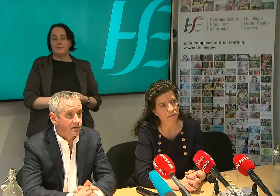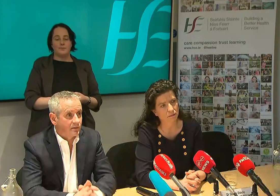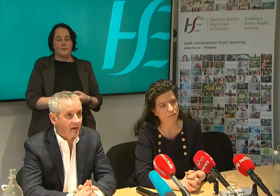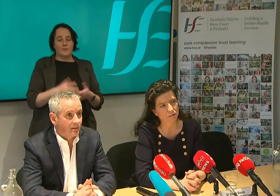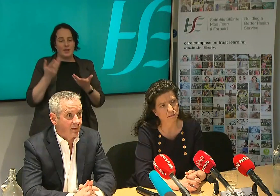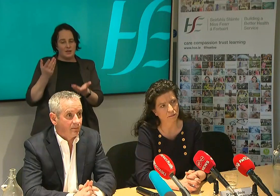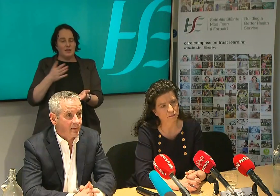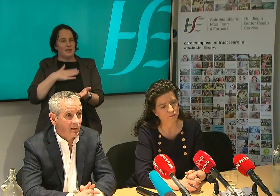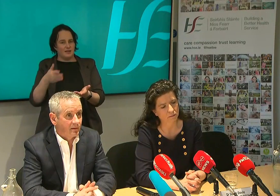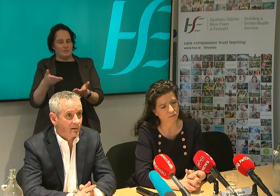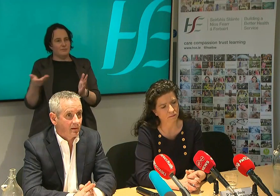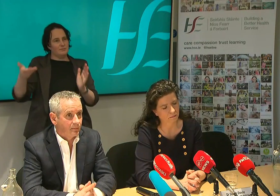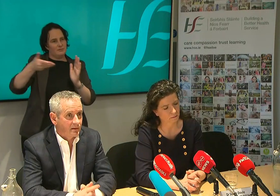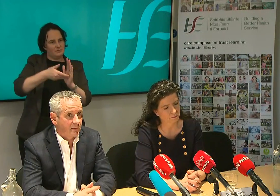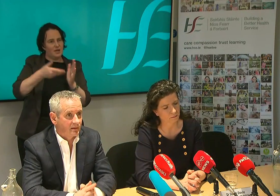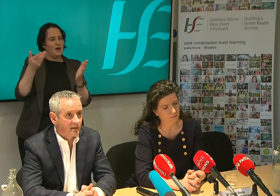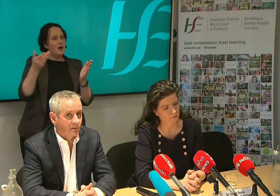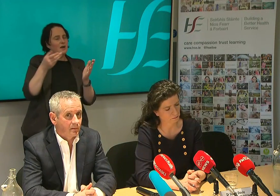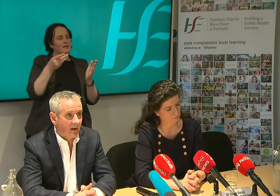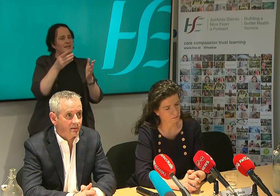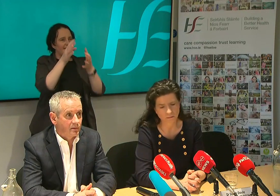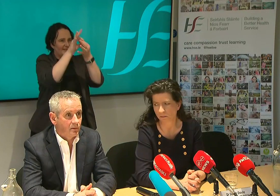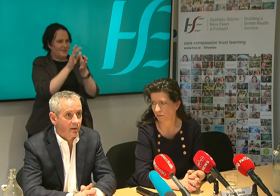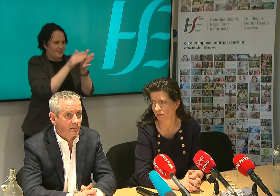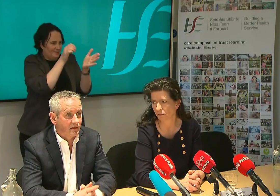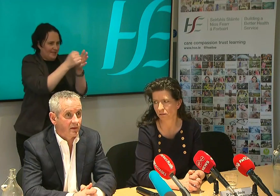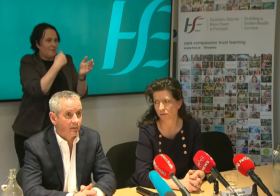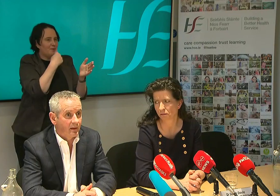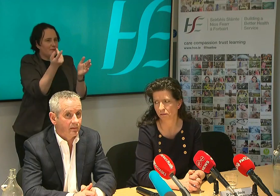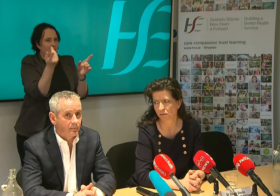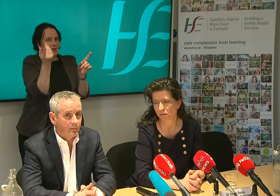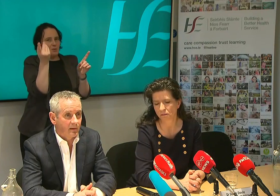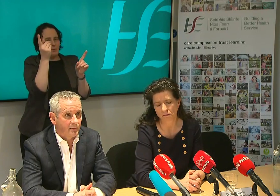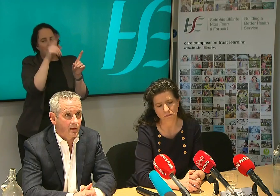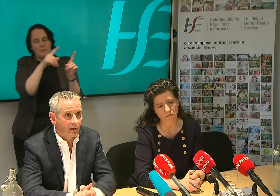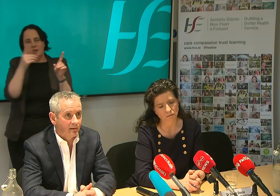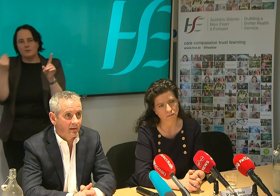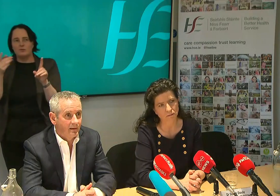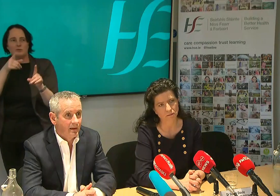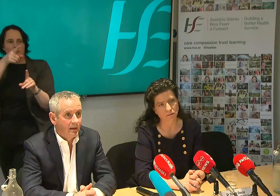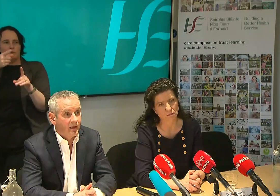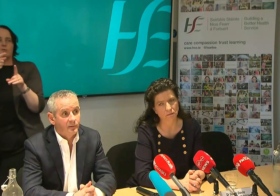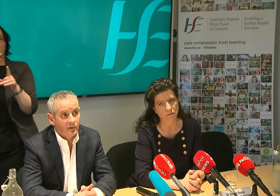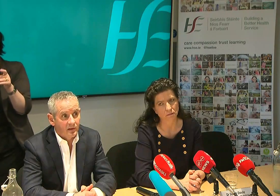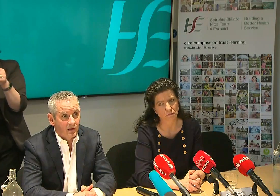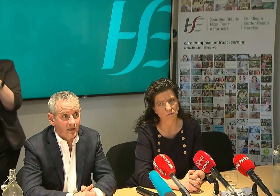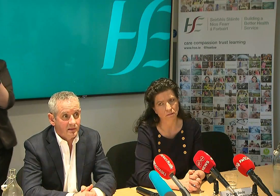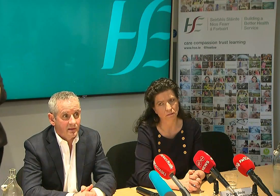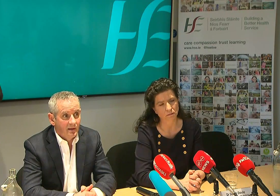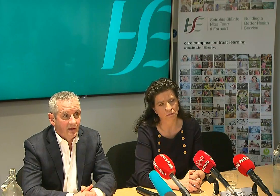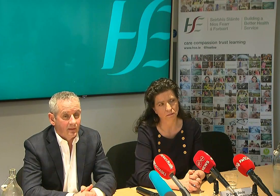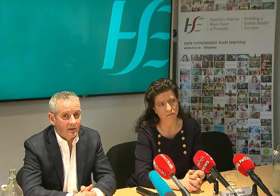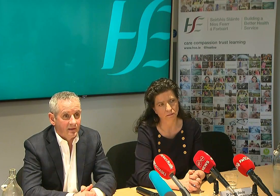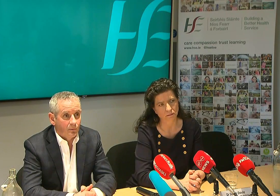Can I just make a brief point, not in a kind of business context, but back to a point I think Sarah made and Martin as well earlier on, in a community